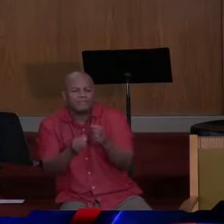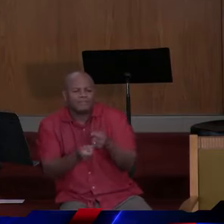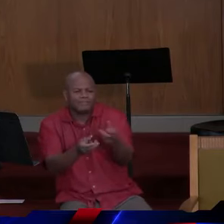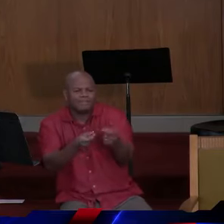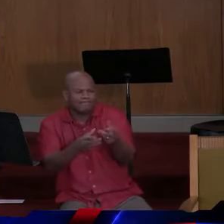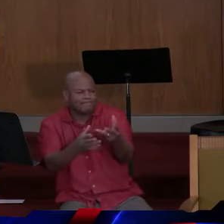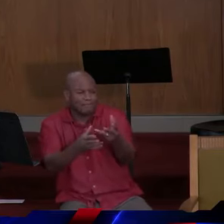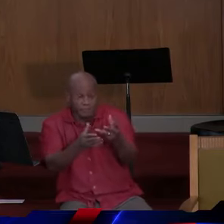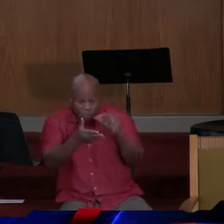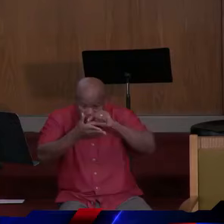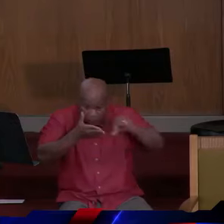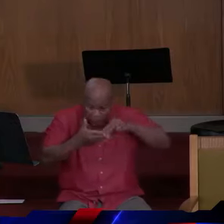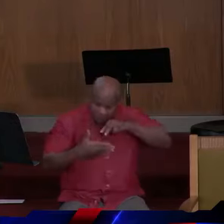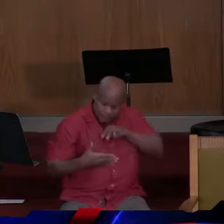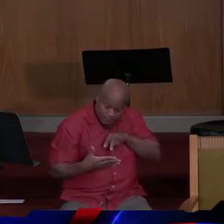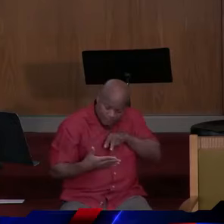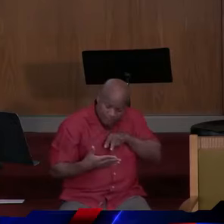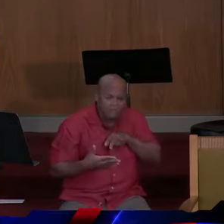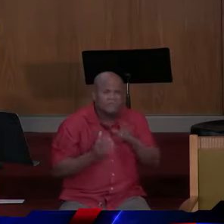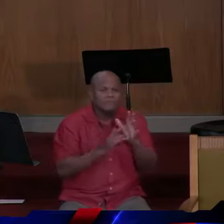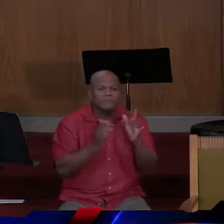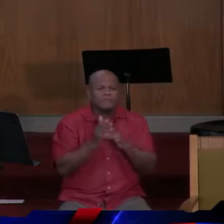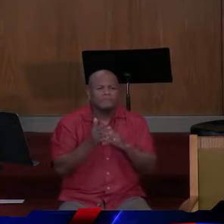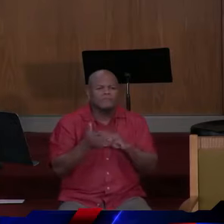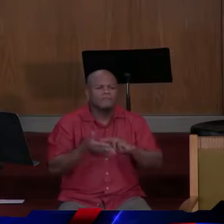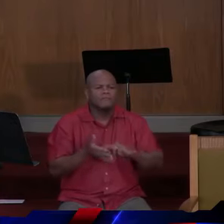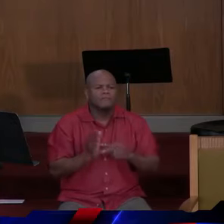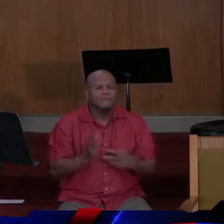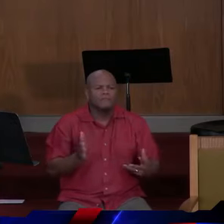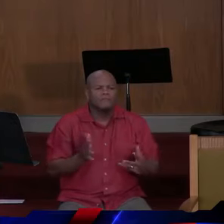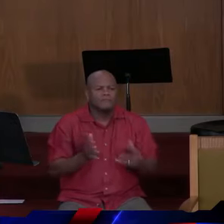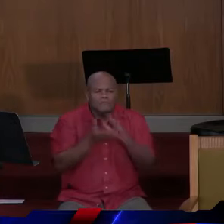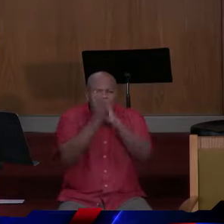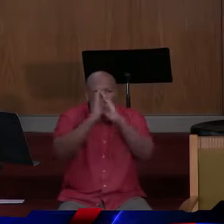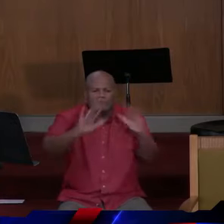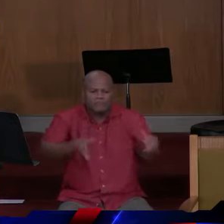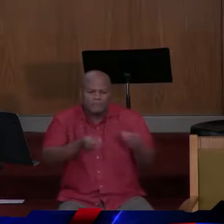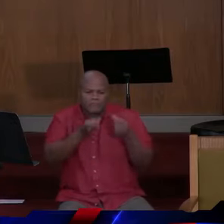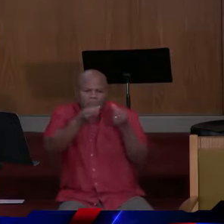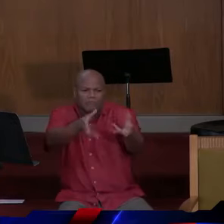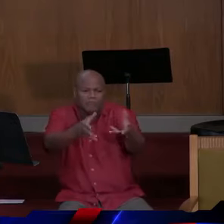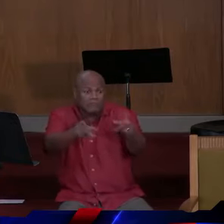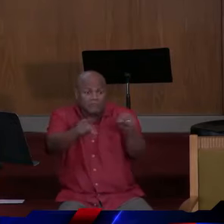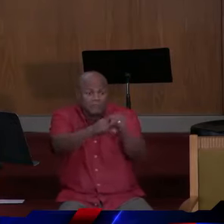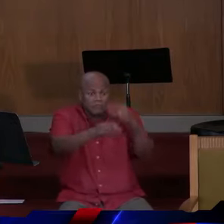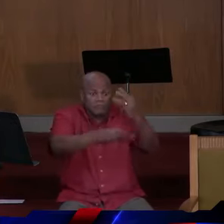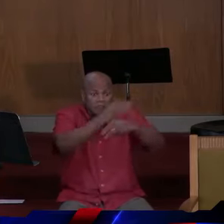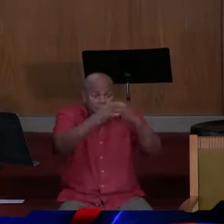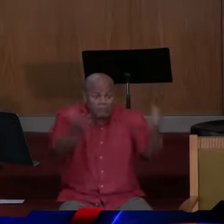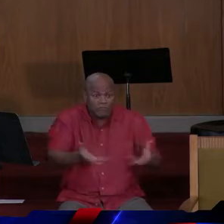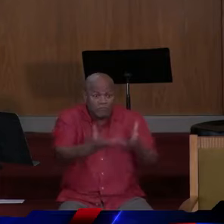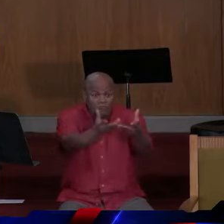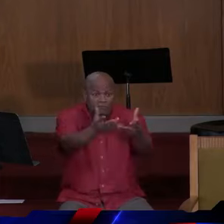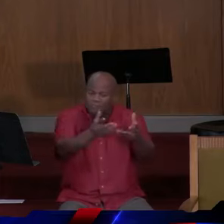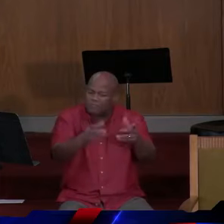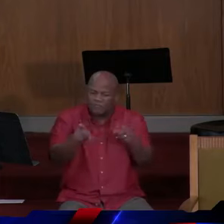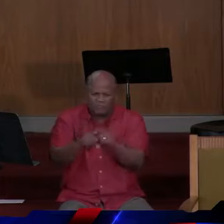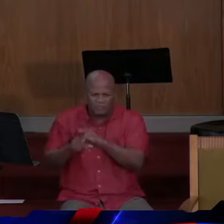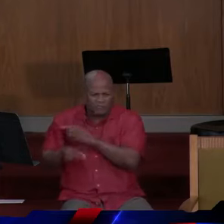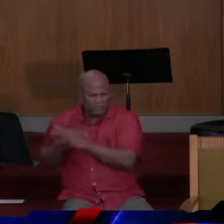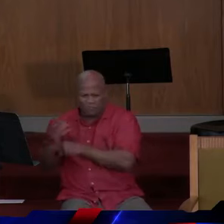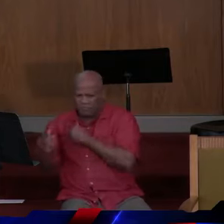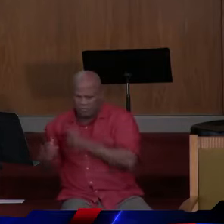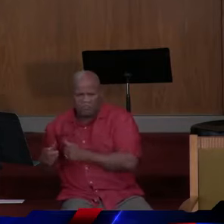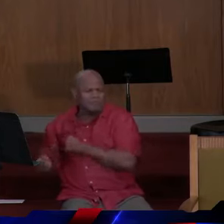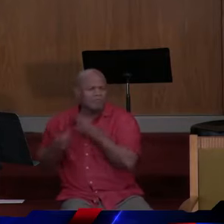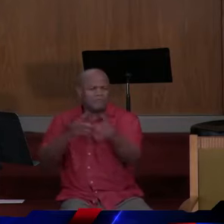scripture, this is what Jesus is talking about. Peace I leave you. Not as the world giveth, give I unto thee.